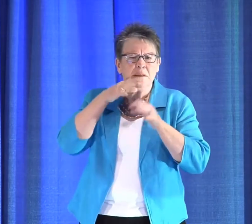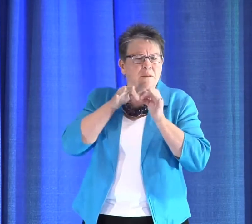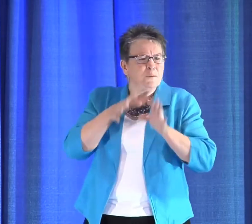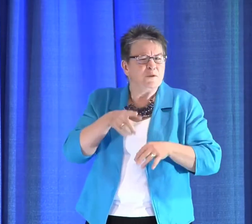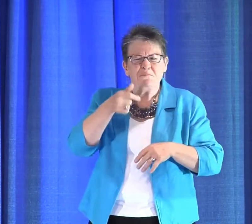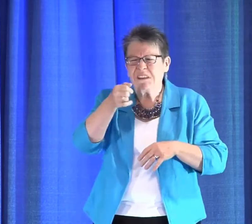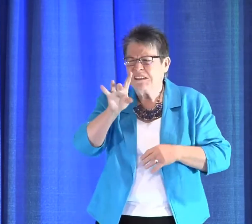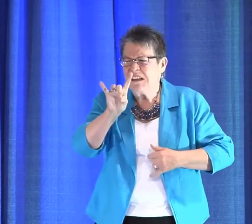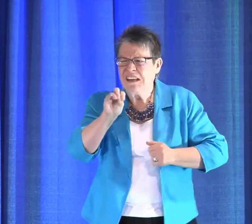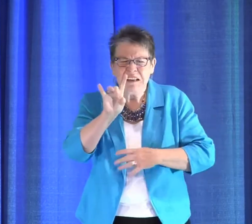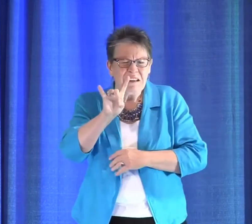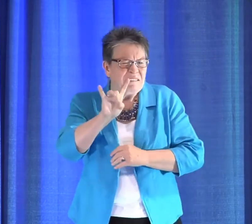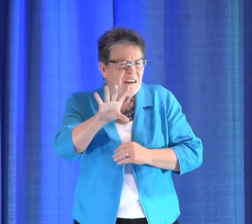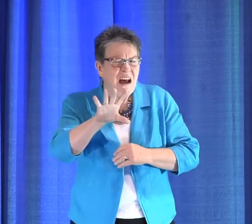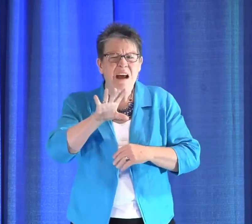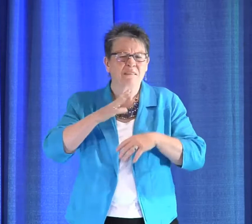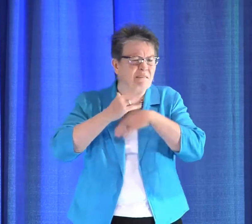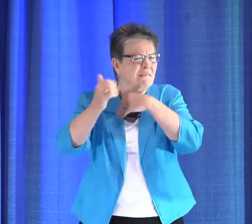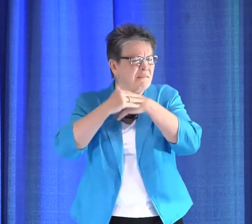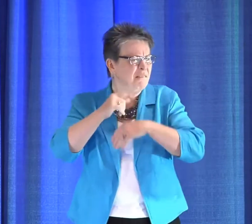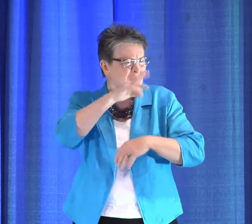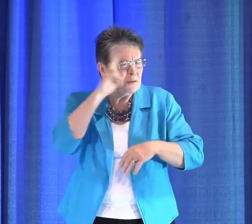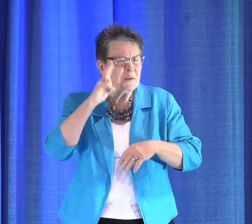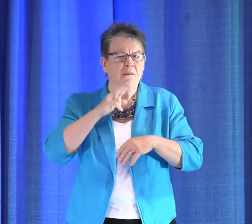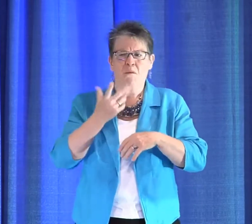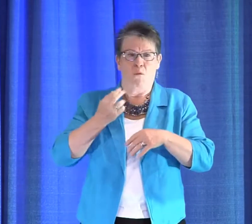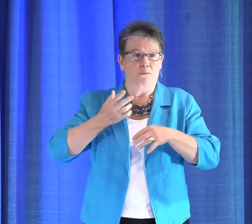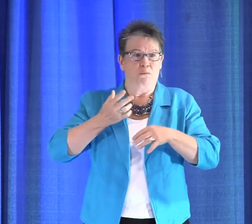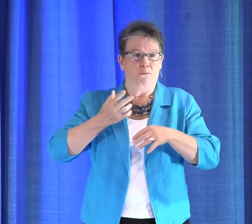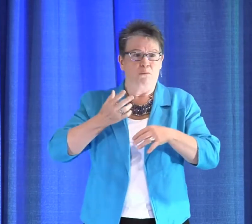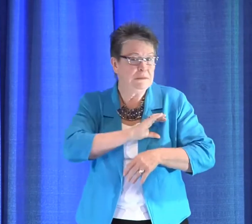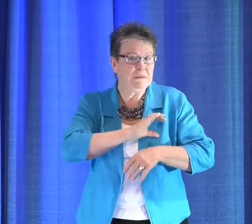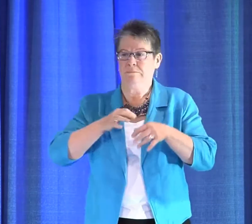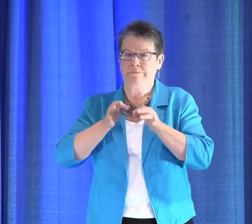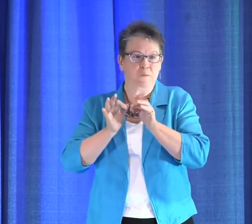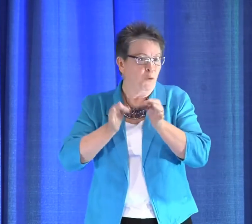have always hearing interpreters have always been in charge of the way the field has shifted.